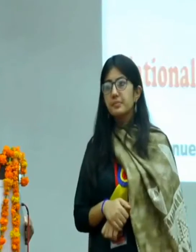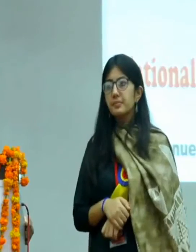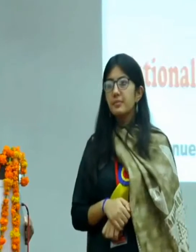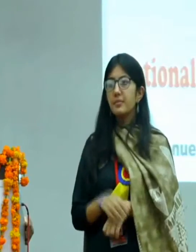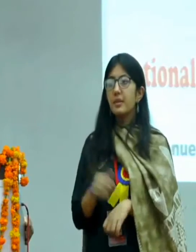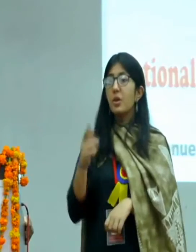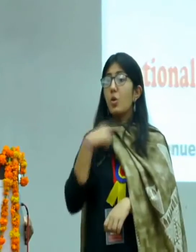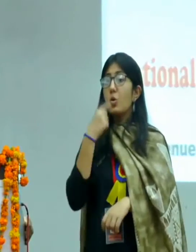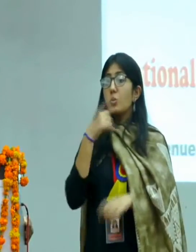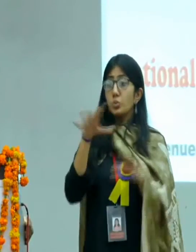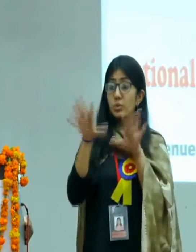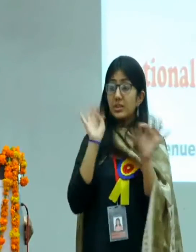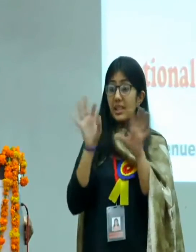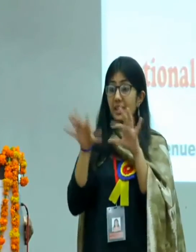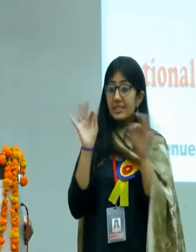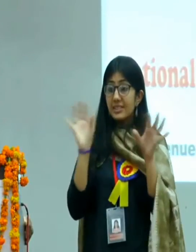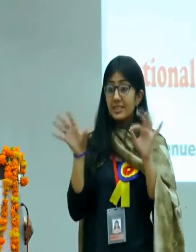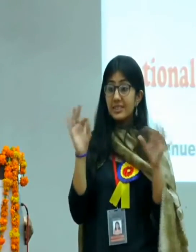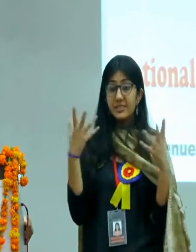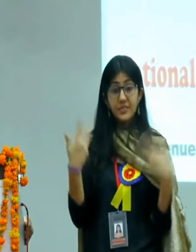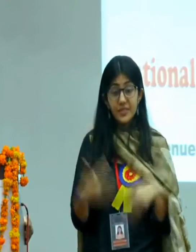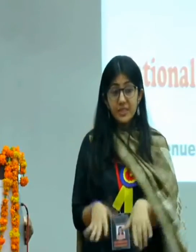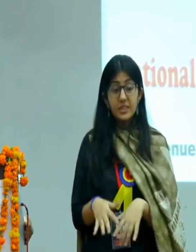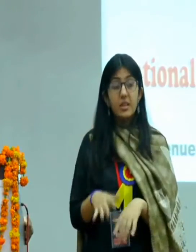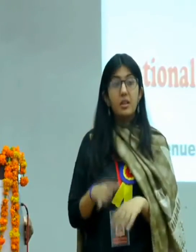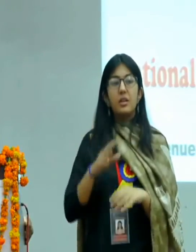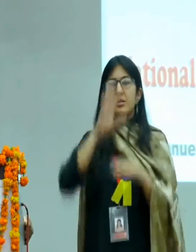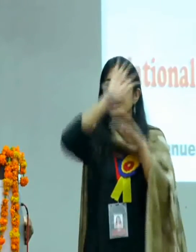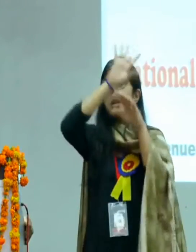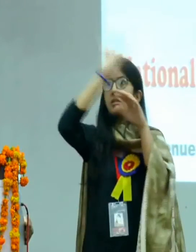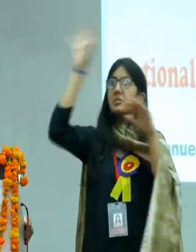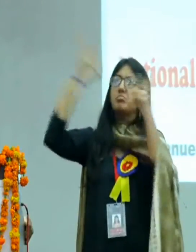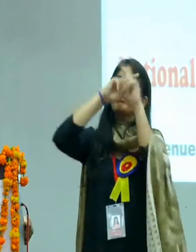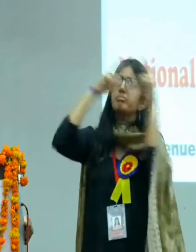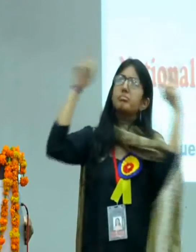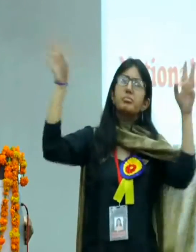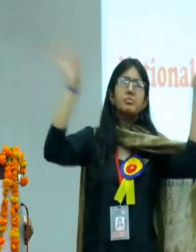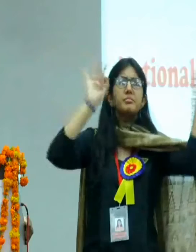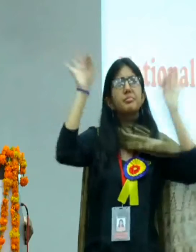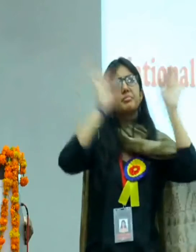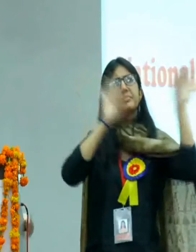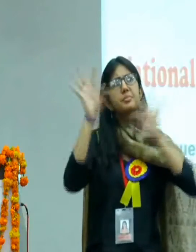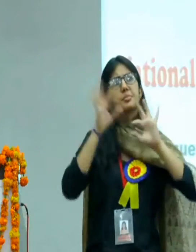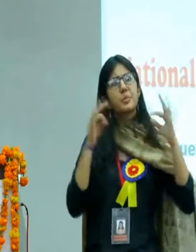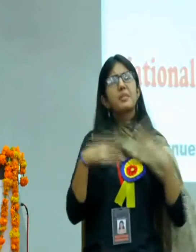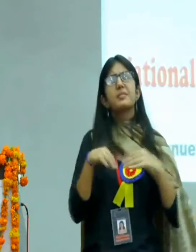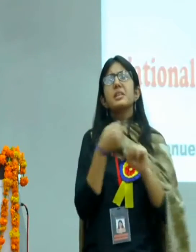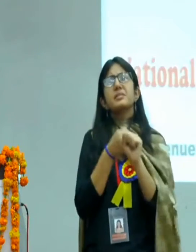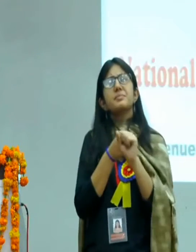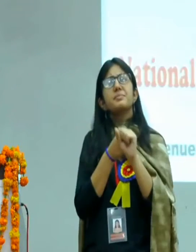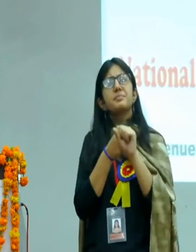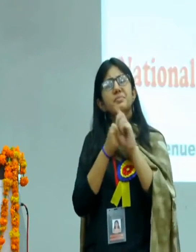They selected some people from different countries and they have to go and fight among all these